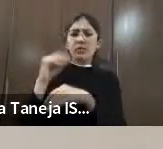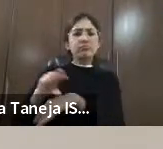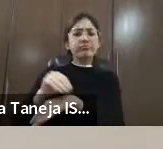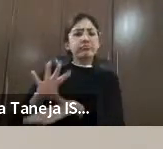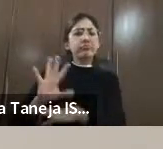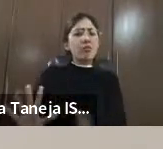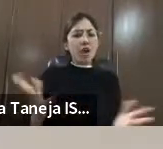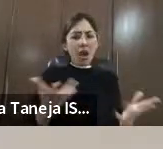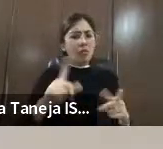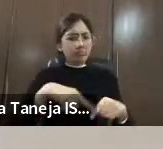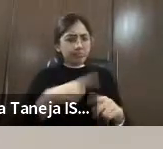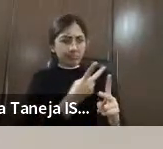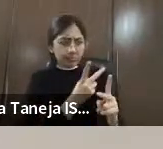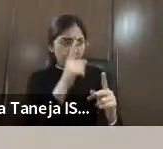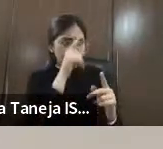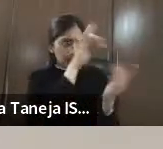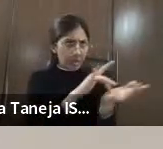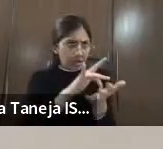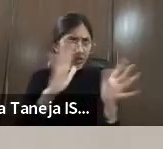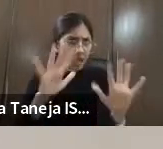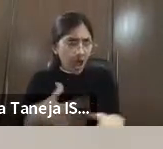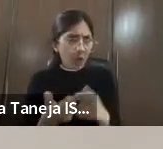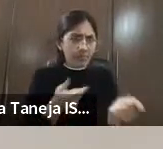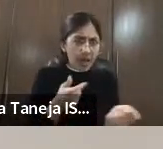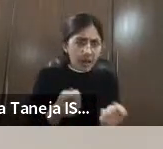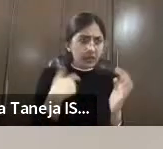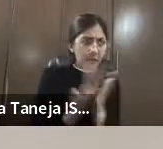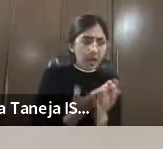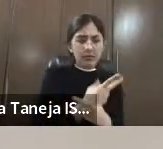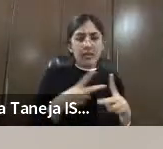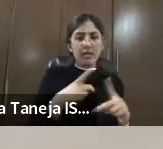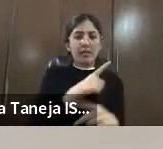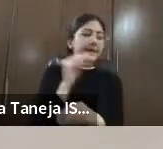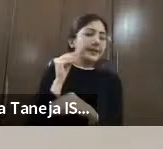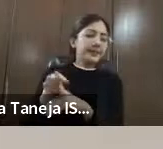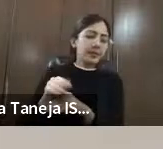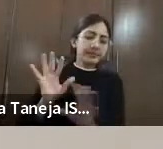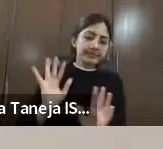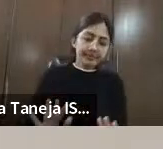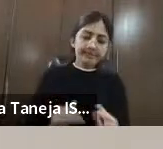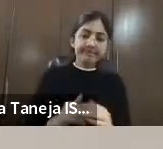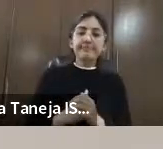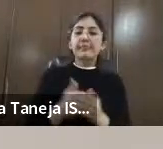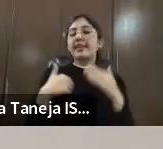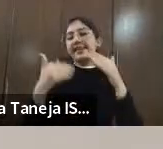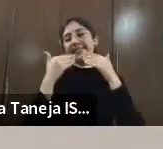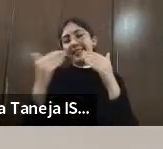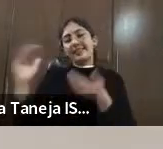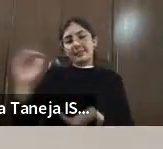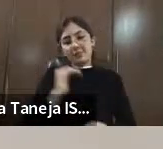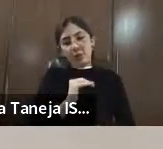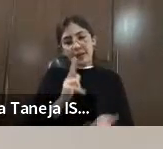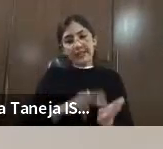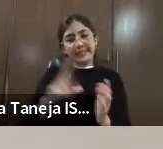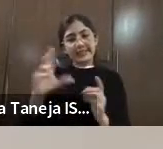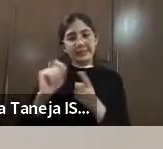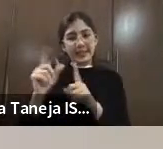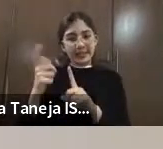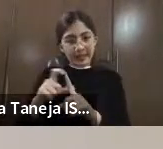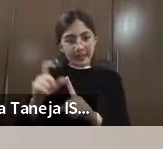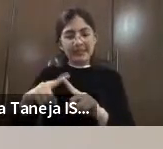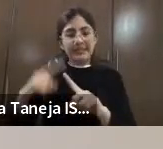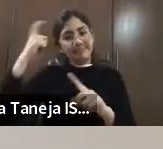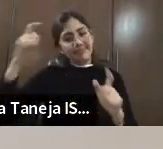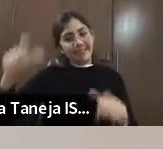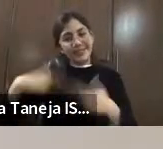We thank NCPEDP for the NCPEDP-MIndtree Helen Keller Award to ATPAR. And not only for us, it is a